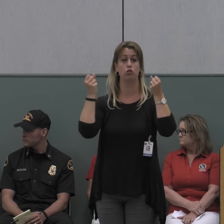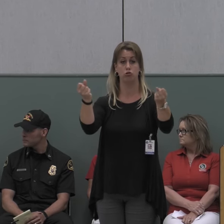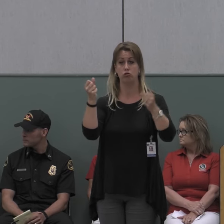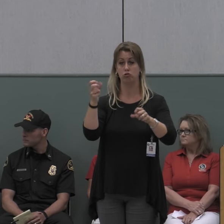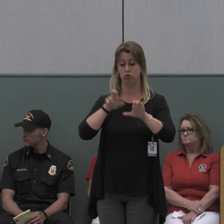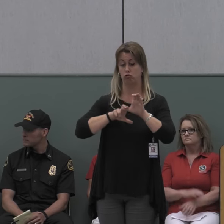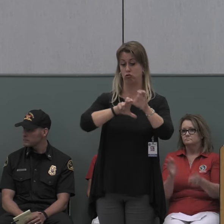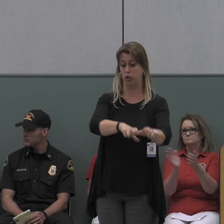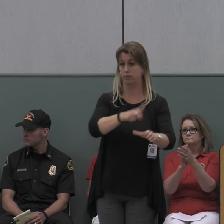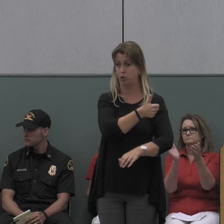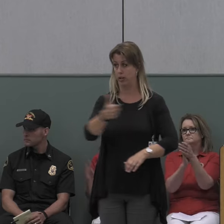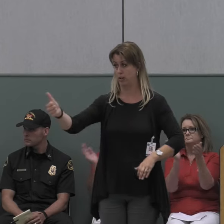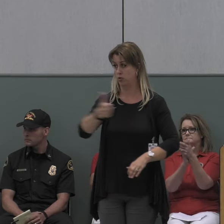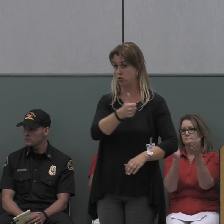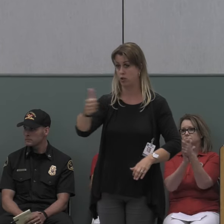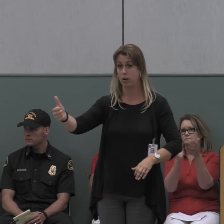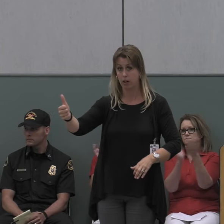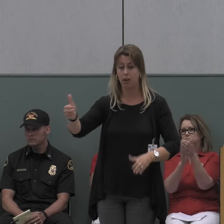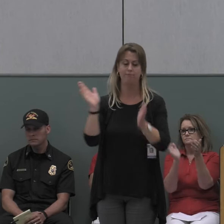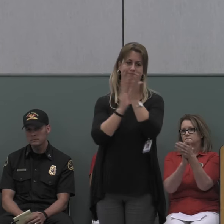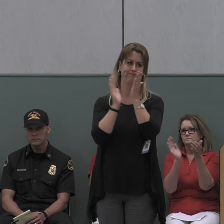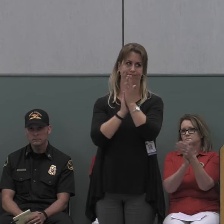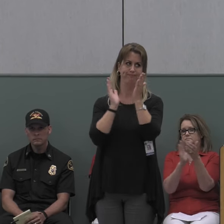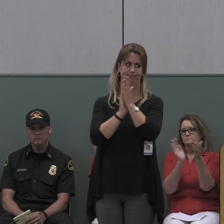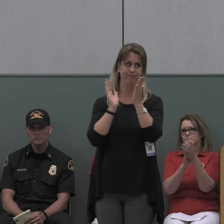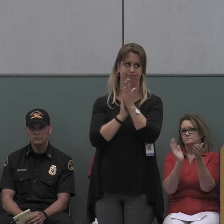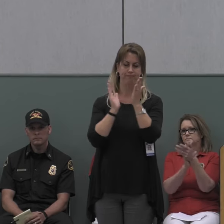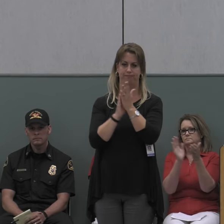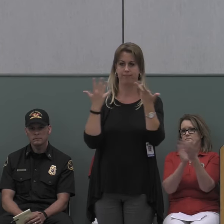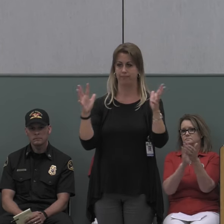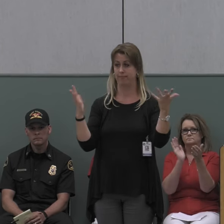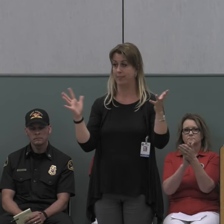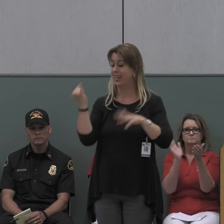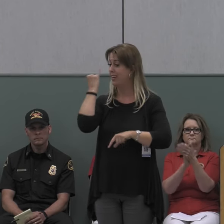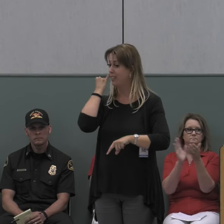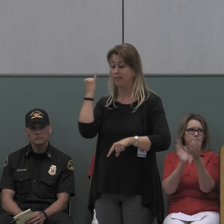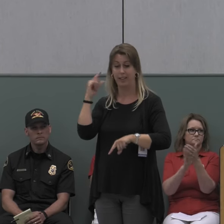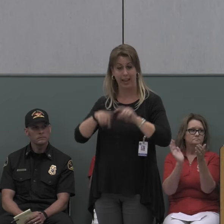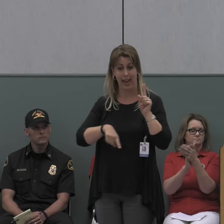who don't have friends who can take you. Thank you.